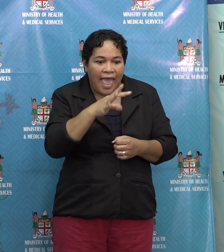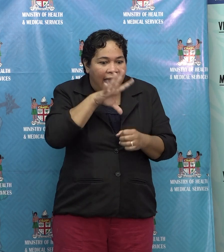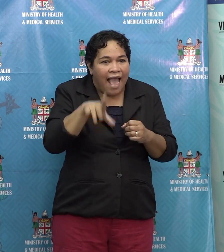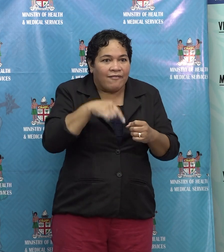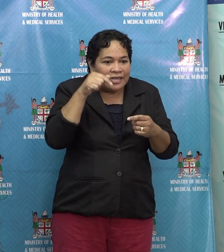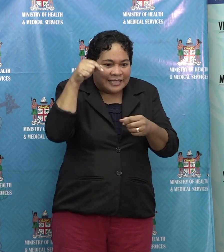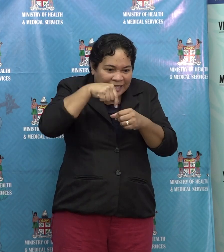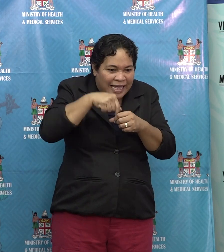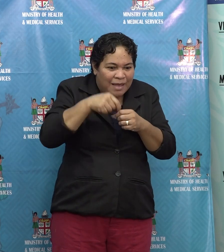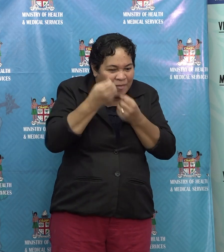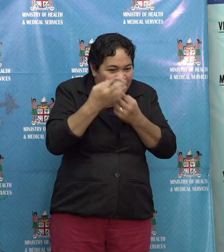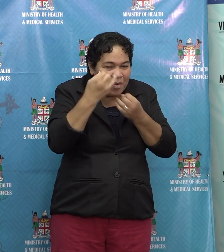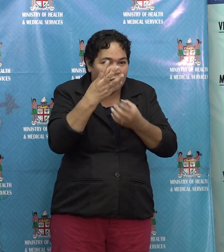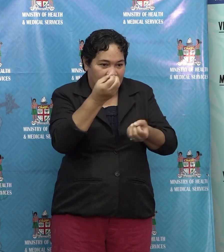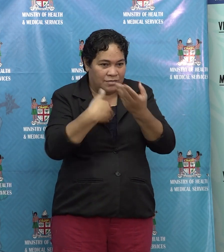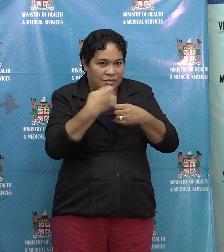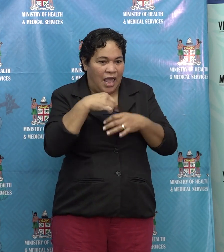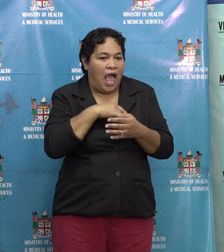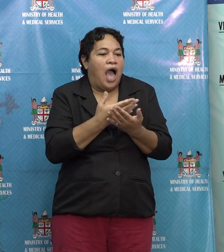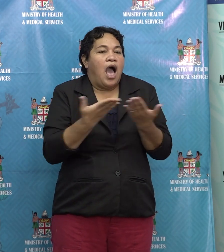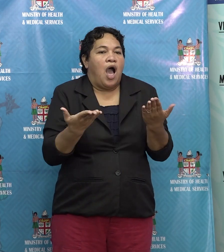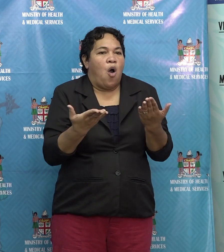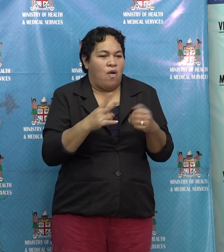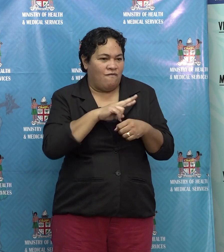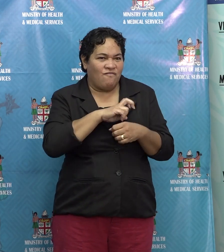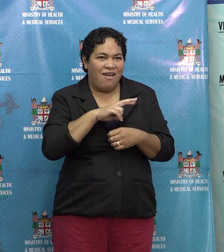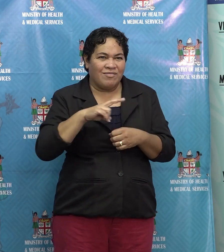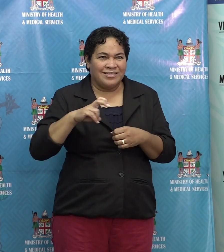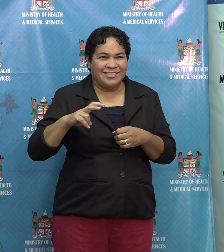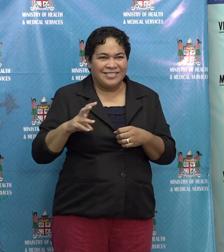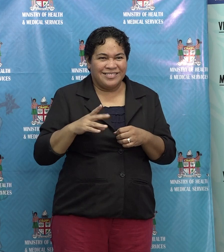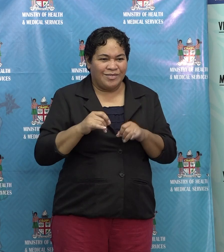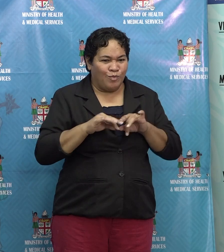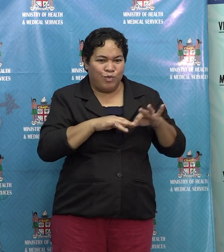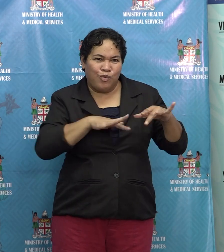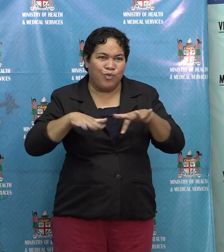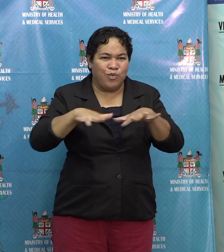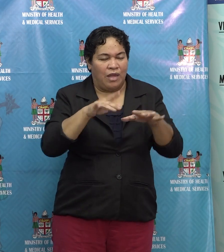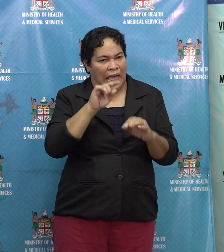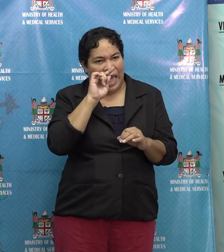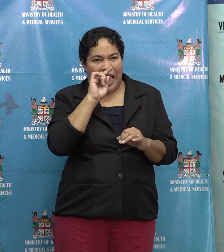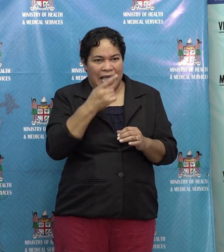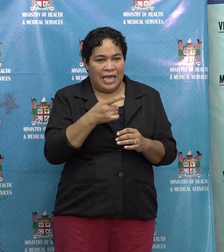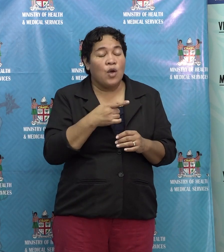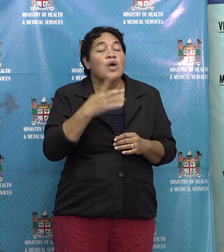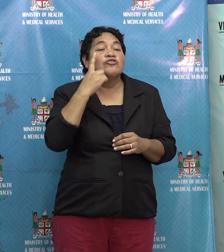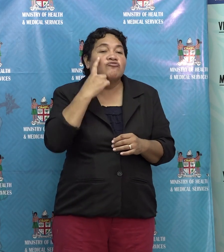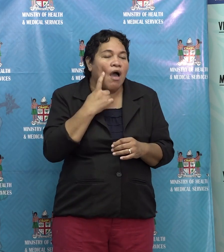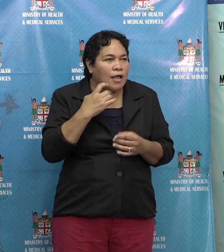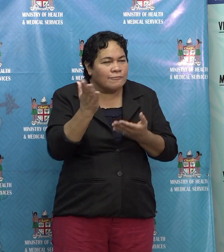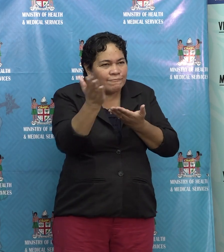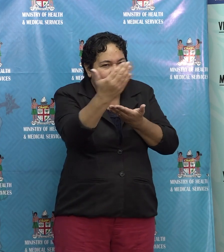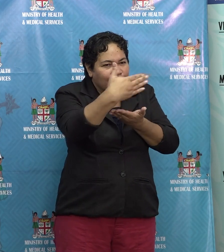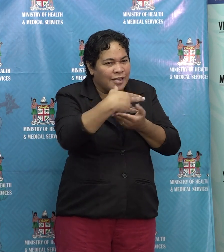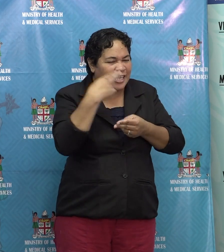detail about how the virus moves. So what we can do, the best we can do, is we try and get as much history as we got. We